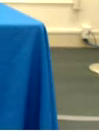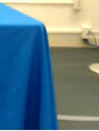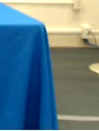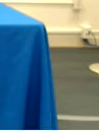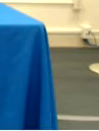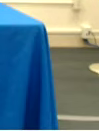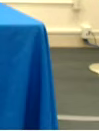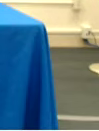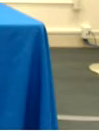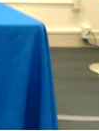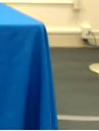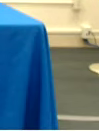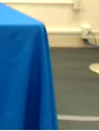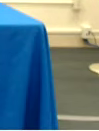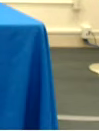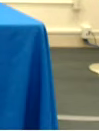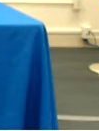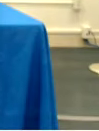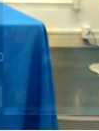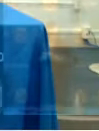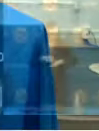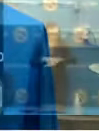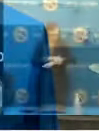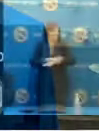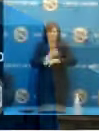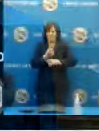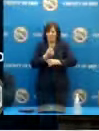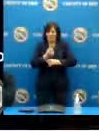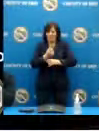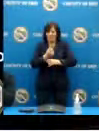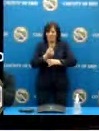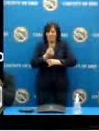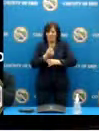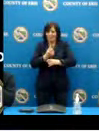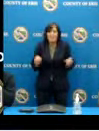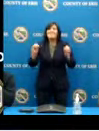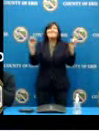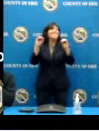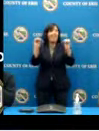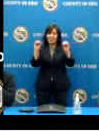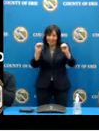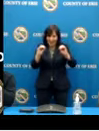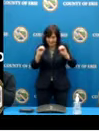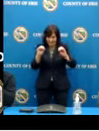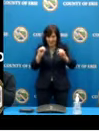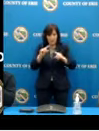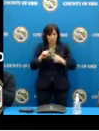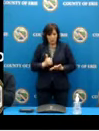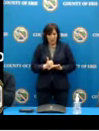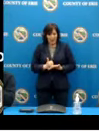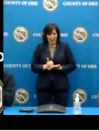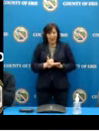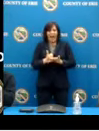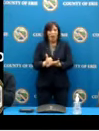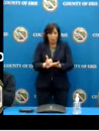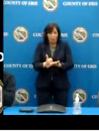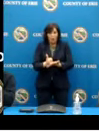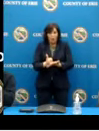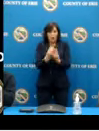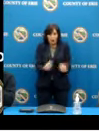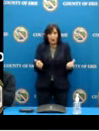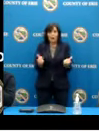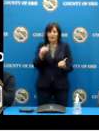pill, potion, lotion, lozenge, or prescription medication, or anything over the counter that will treat or